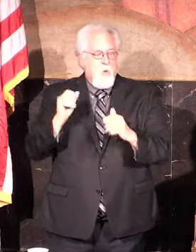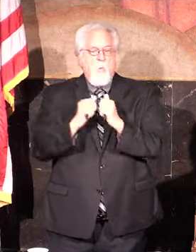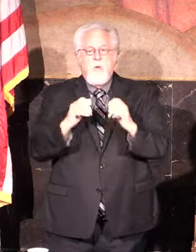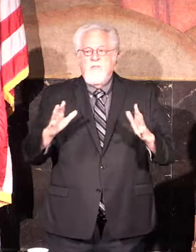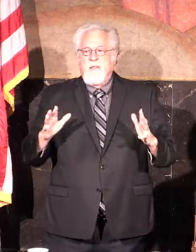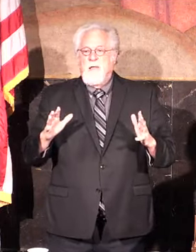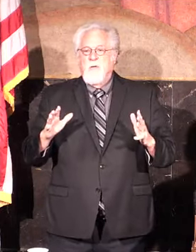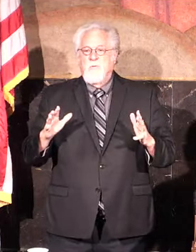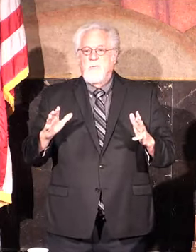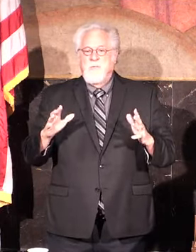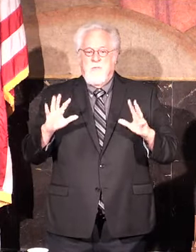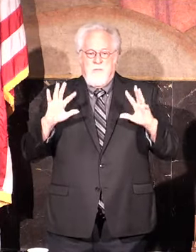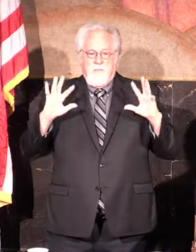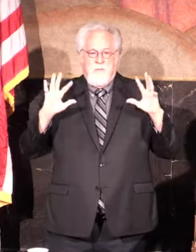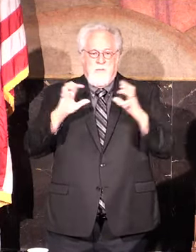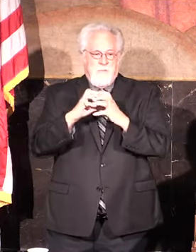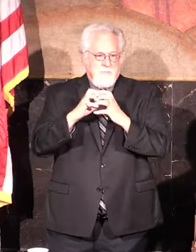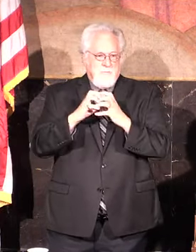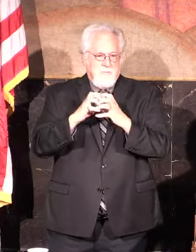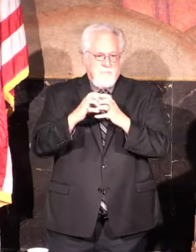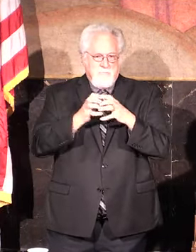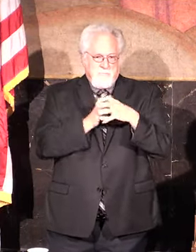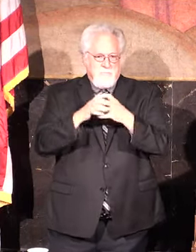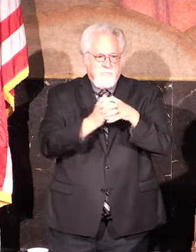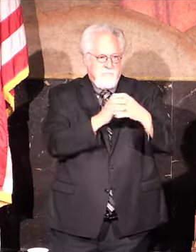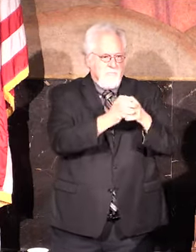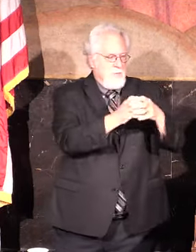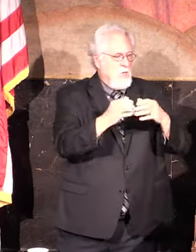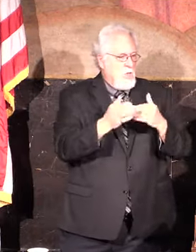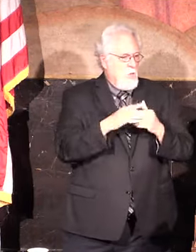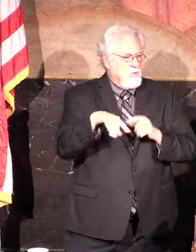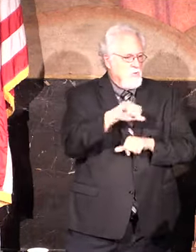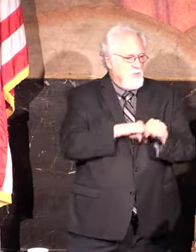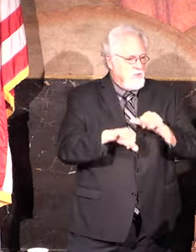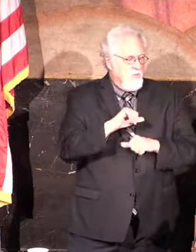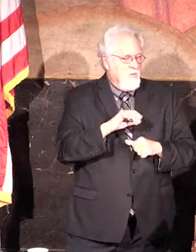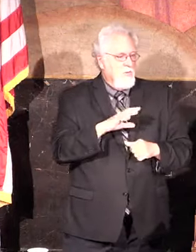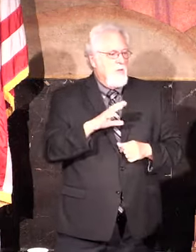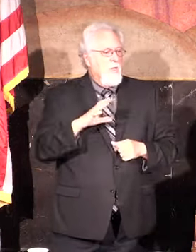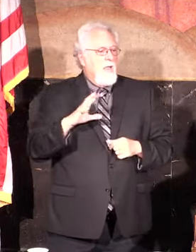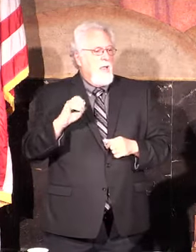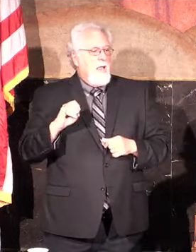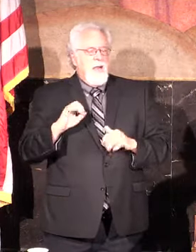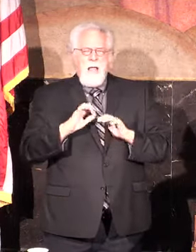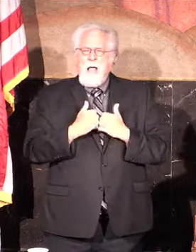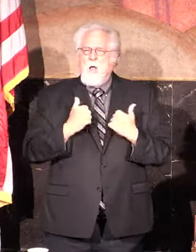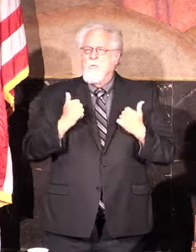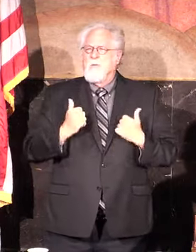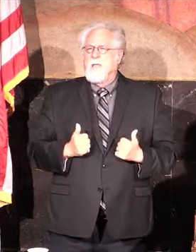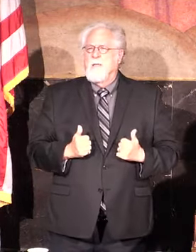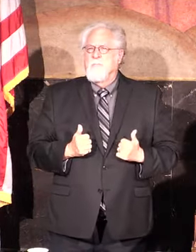without having them congregate unnecessarily in close proximity to one another, how they can